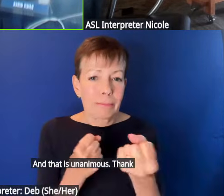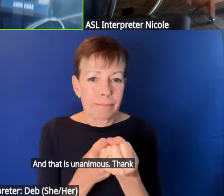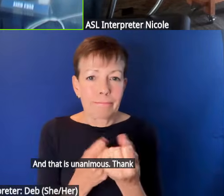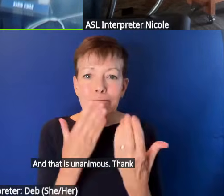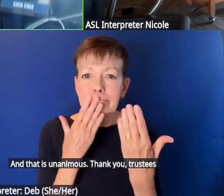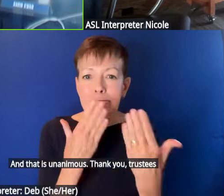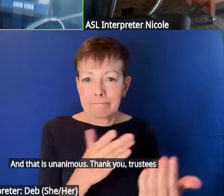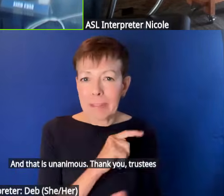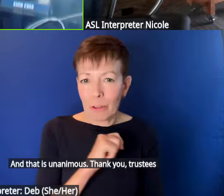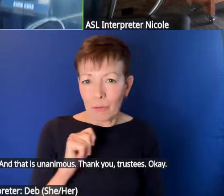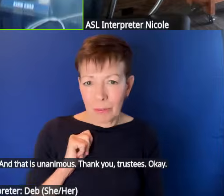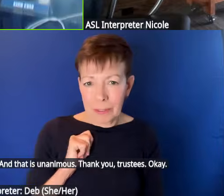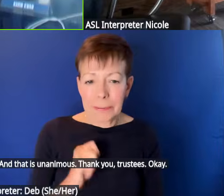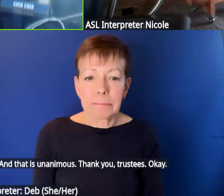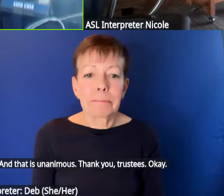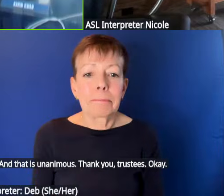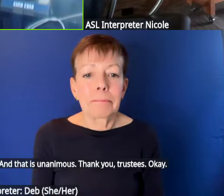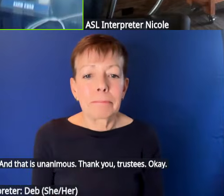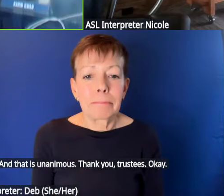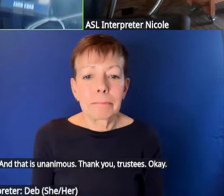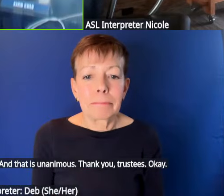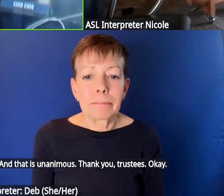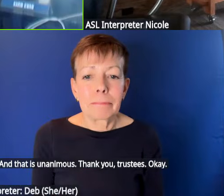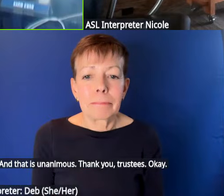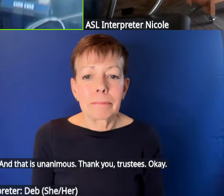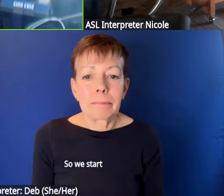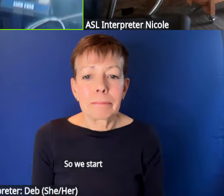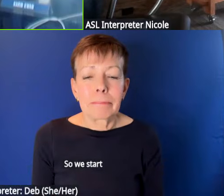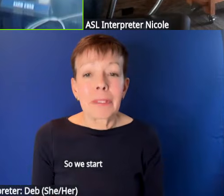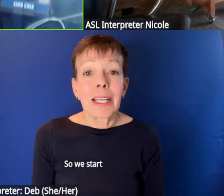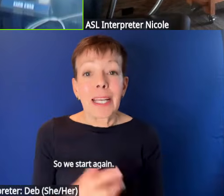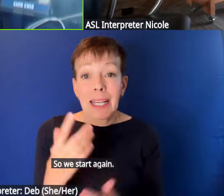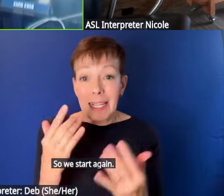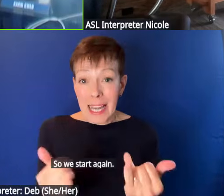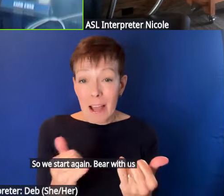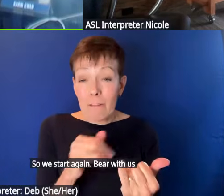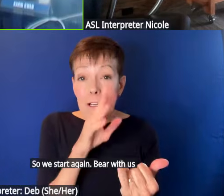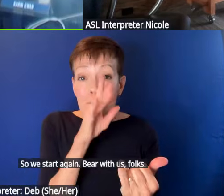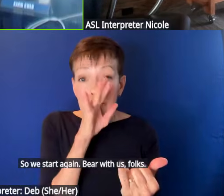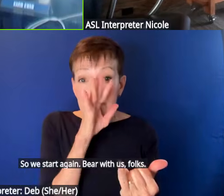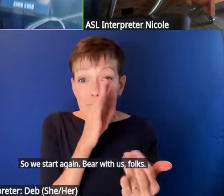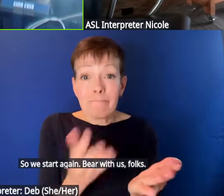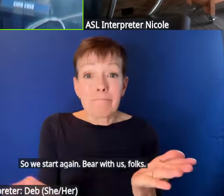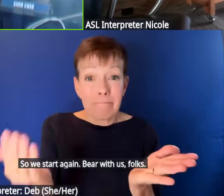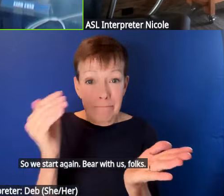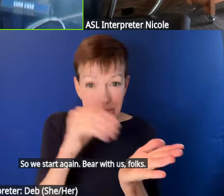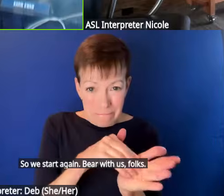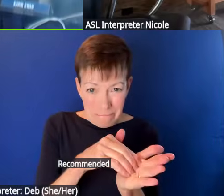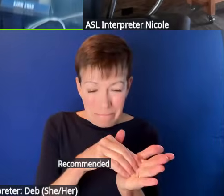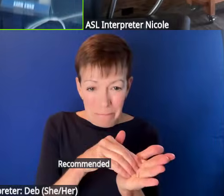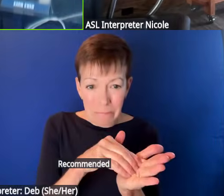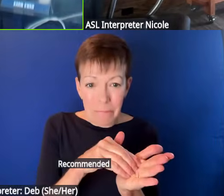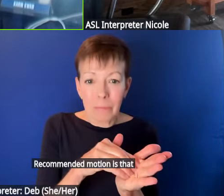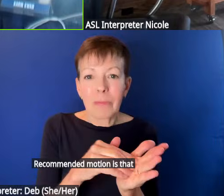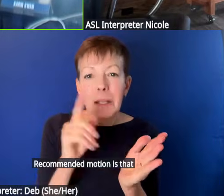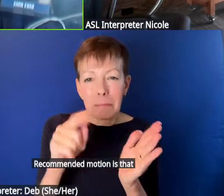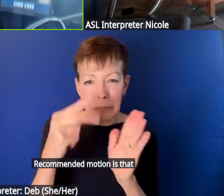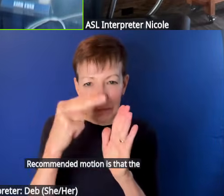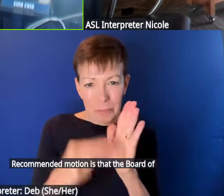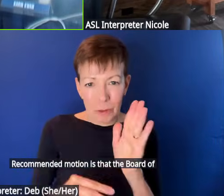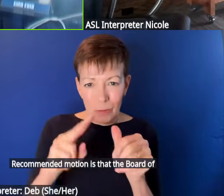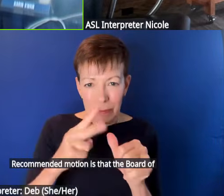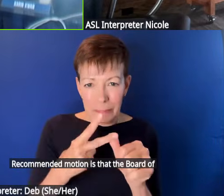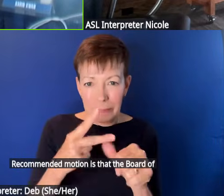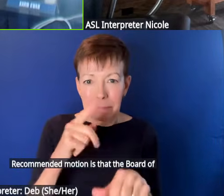Okay. So we start again. Bear with us, folks. Recommended motion is that the Board of